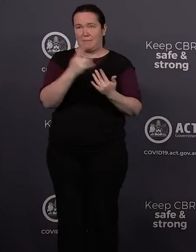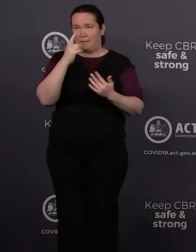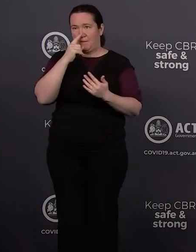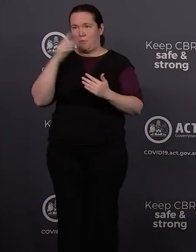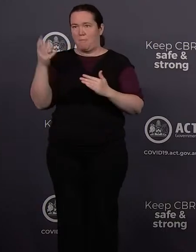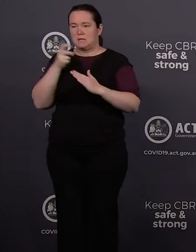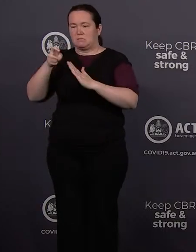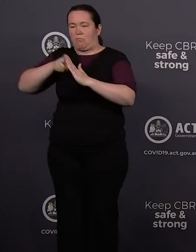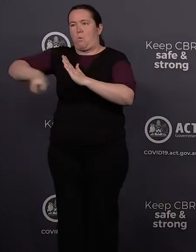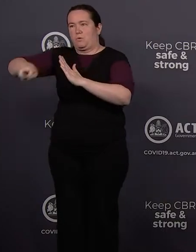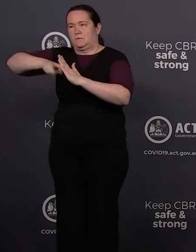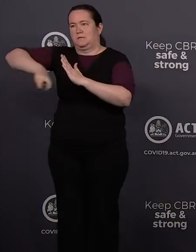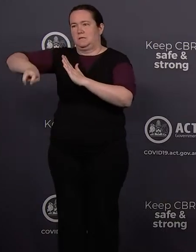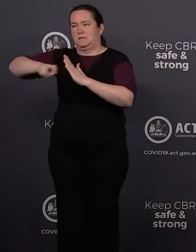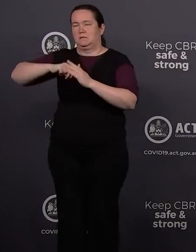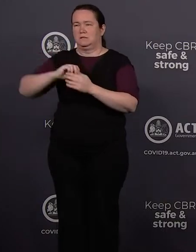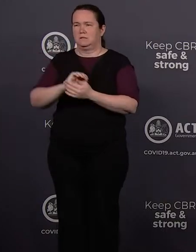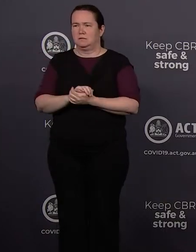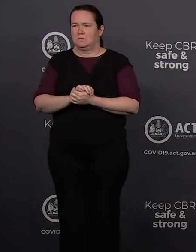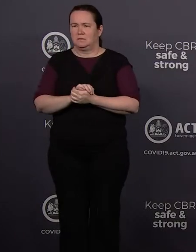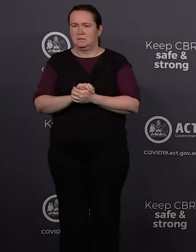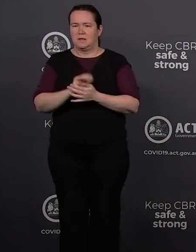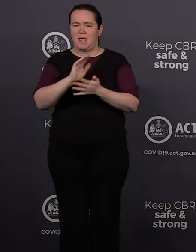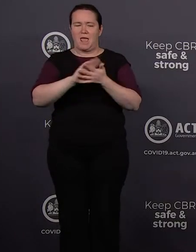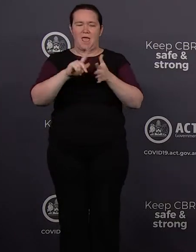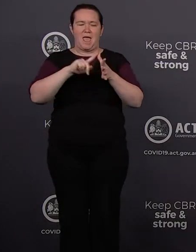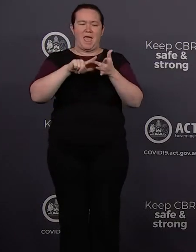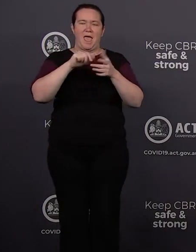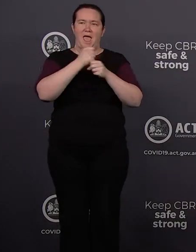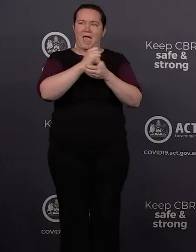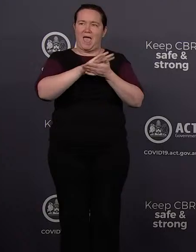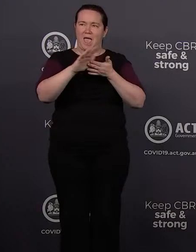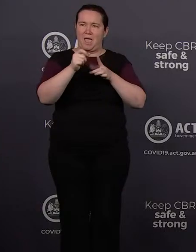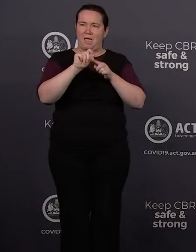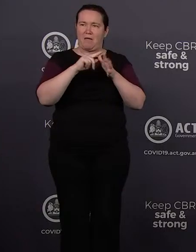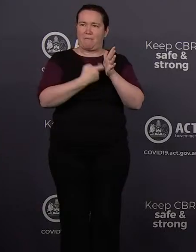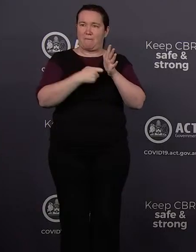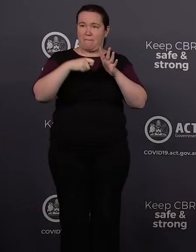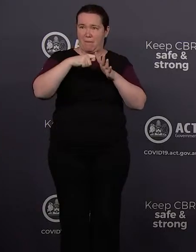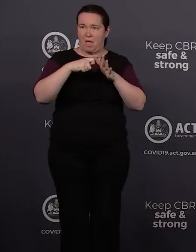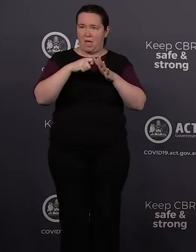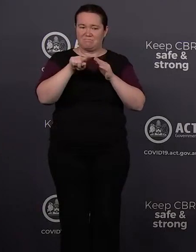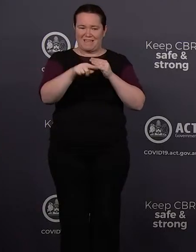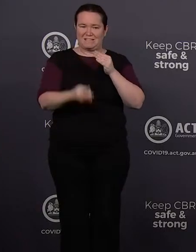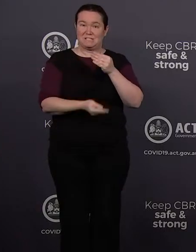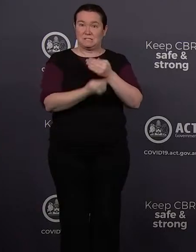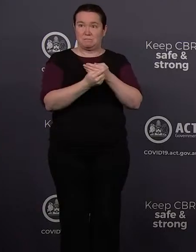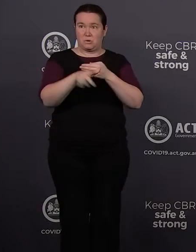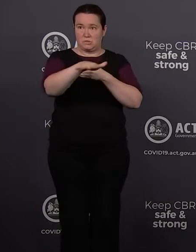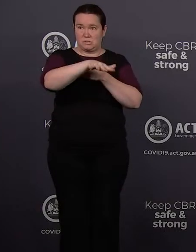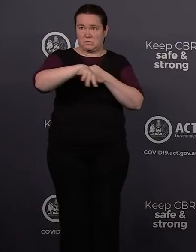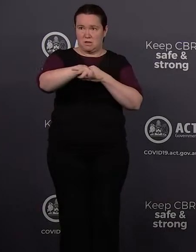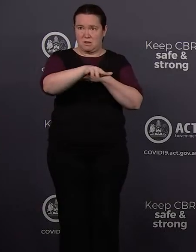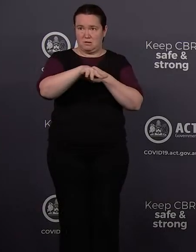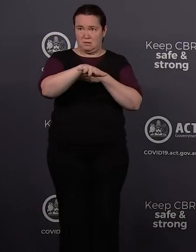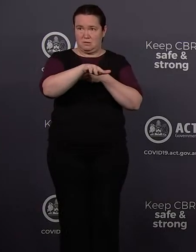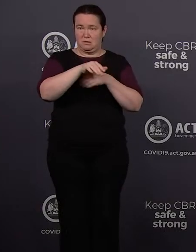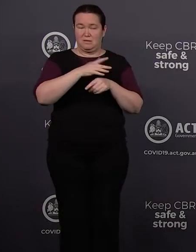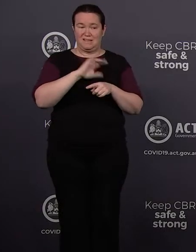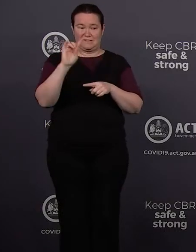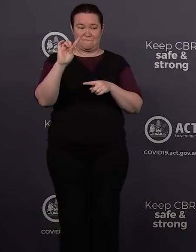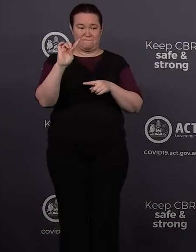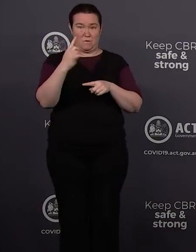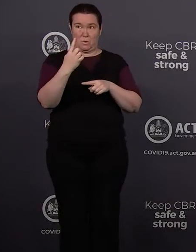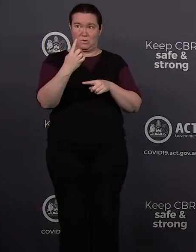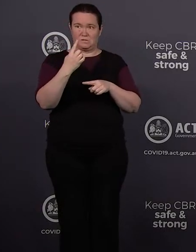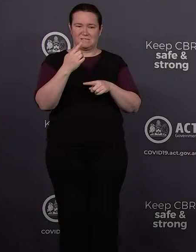quarantine. Hague Park has been added as a potential exposure location in the list. It's perhaps one of the first where it's an